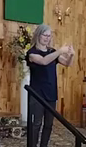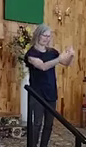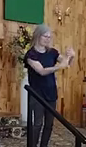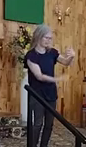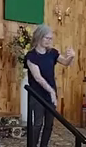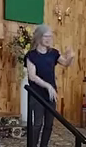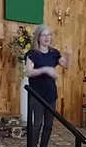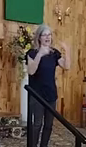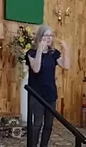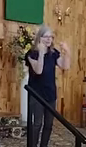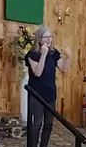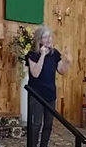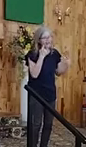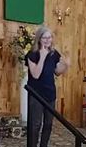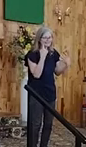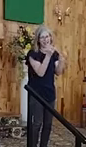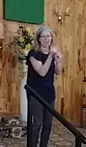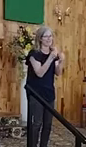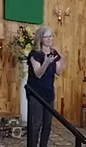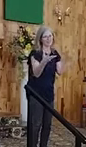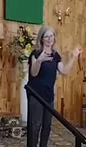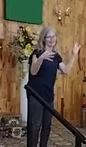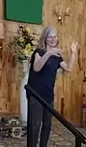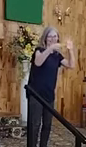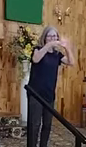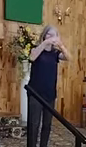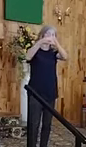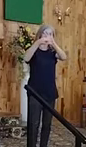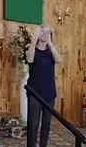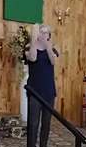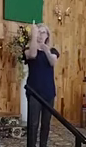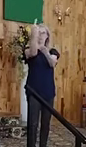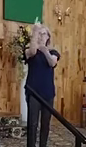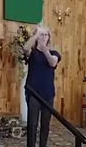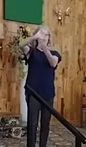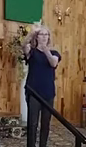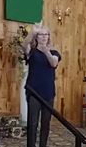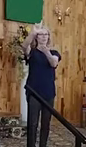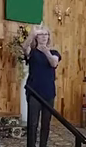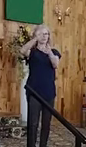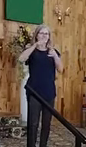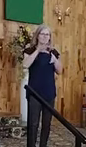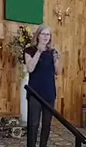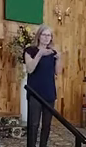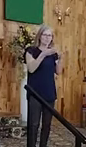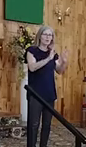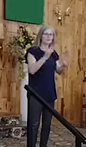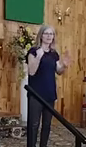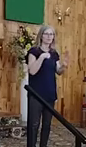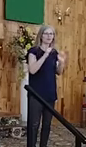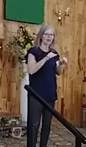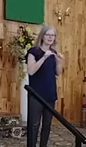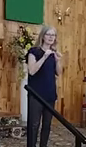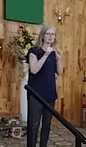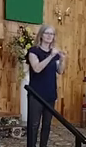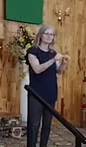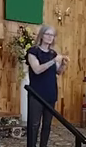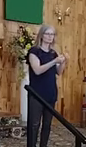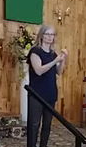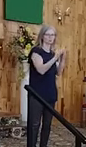candy, to the Lord God, and find ways that we can continue to